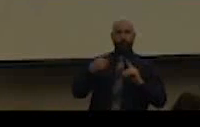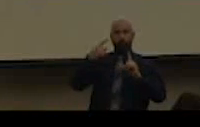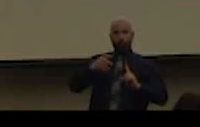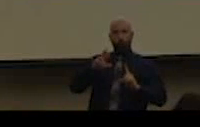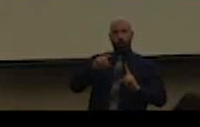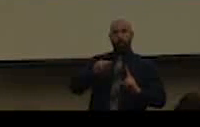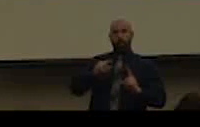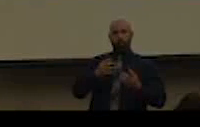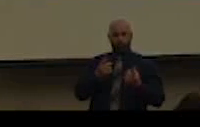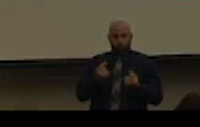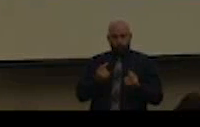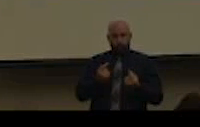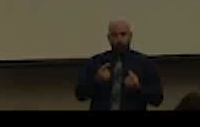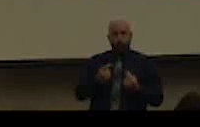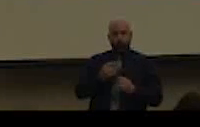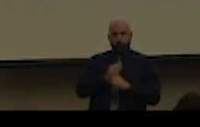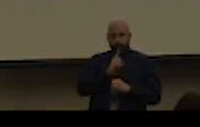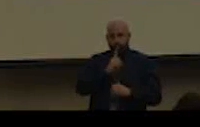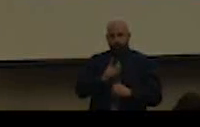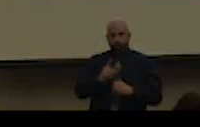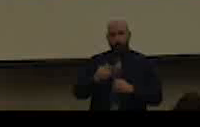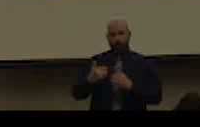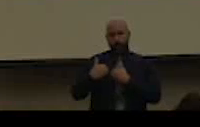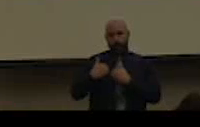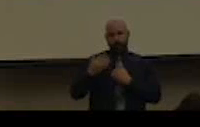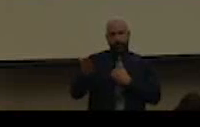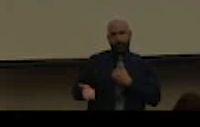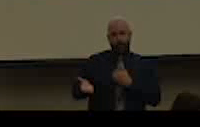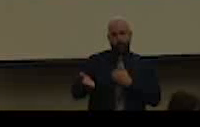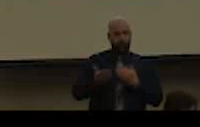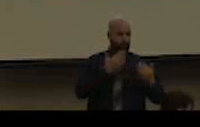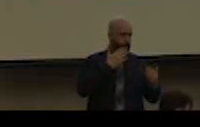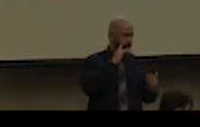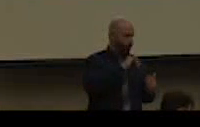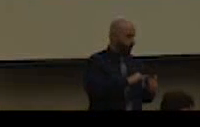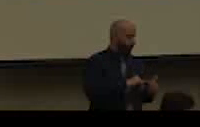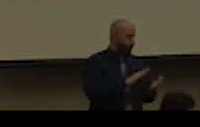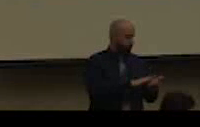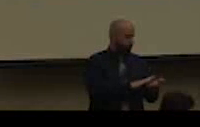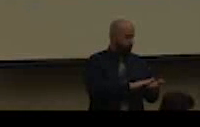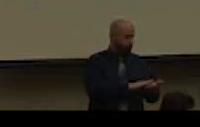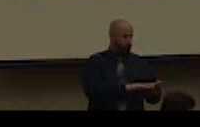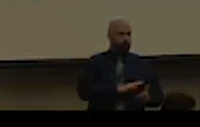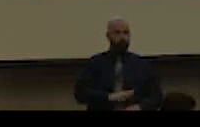the accountability. And so thank you for that and congratulations.